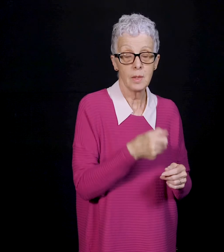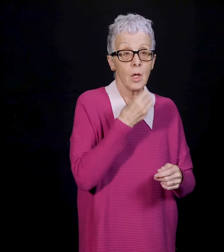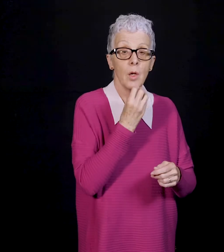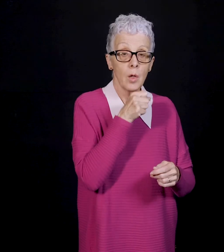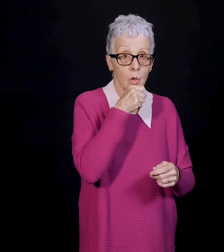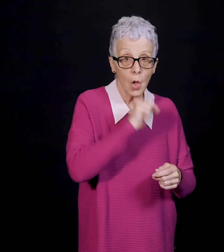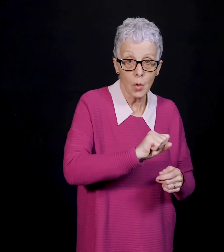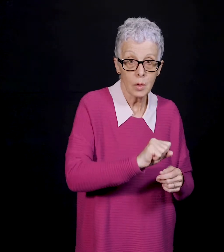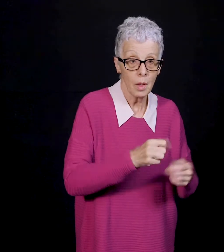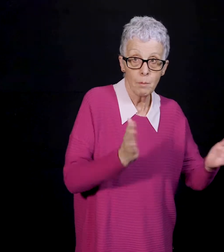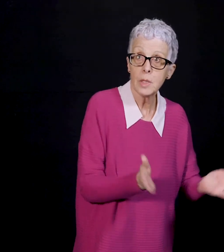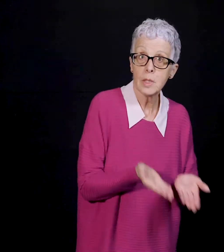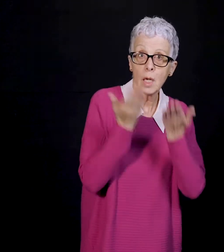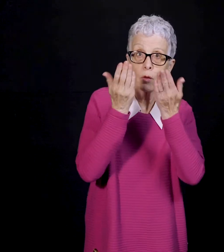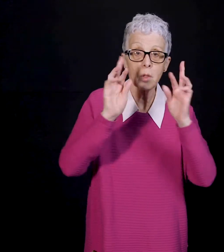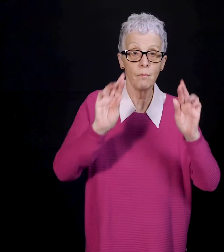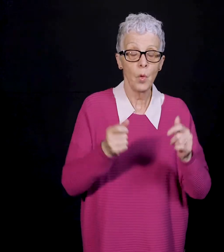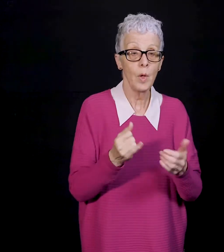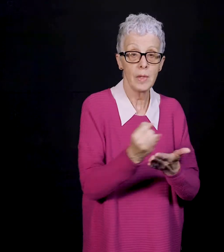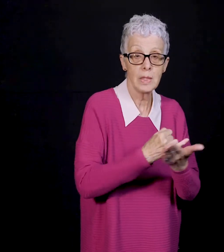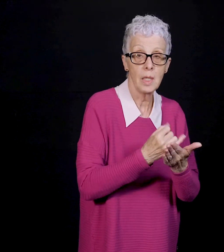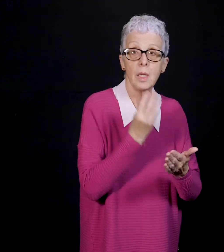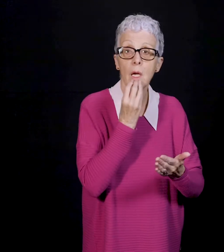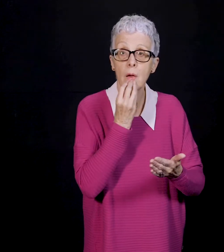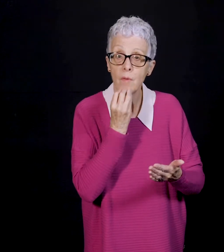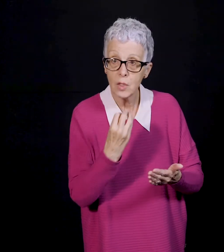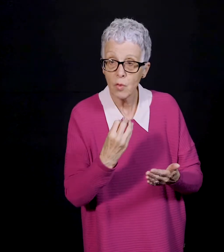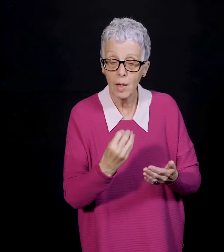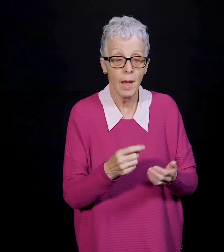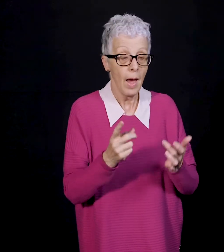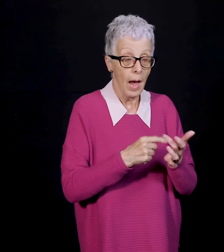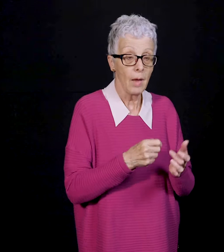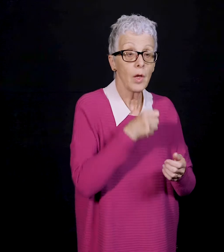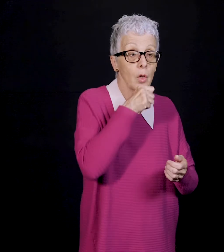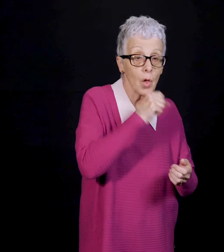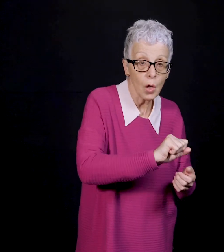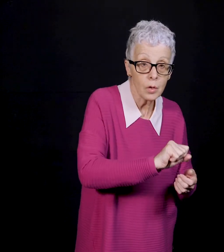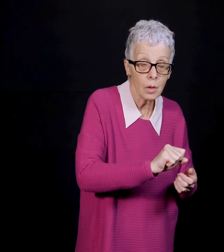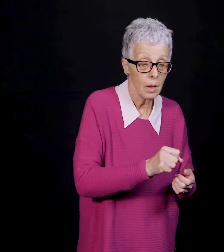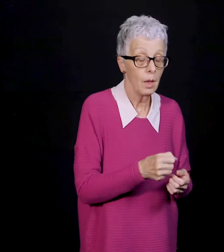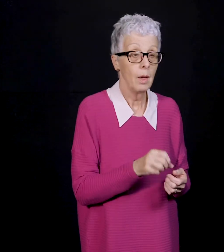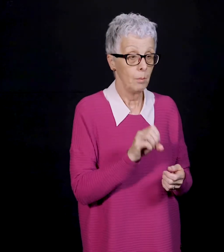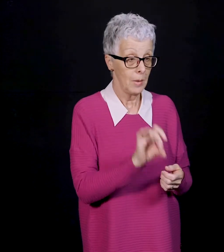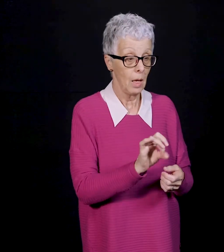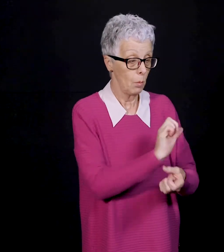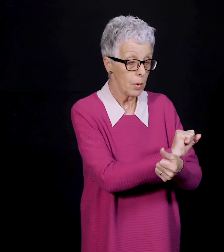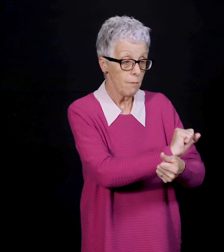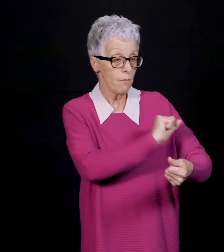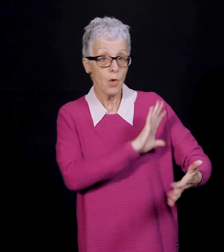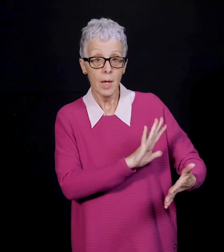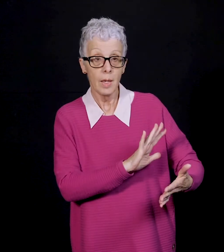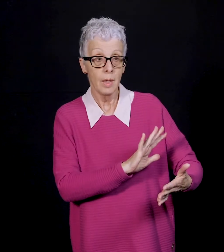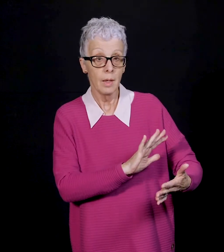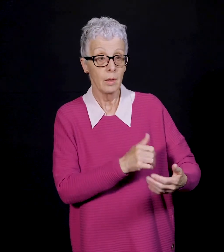be sacrificed for the sin of Israel, and this goat would have the sins of Israel laid upon its head, and it would be released into the wilderness and never to be